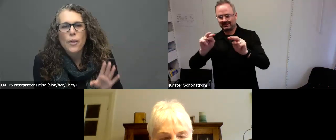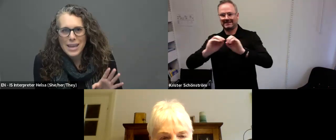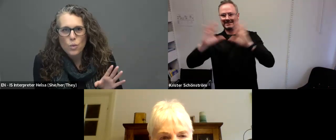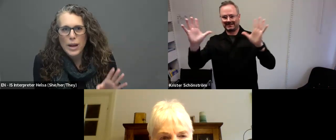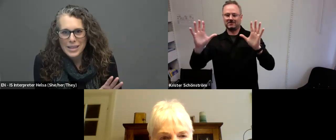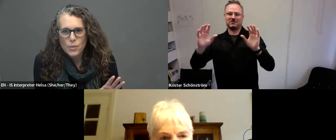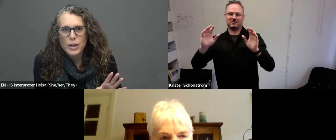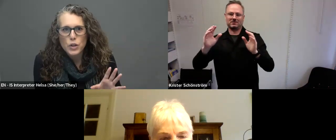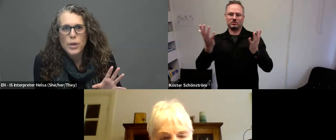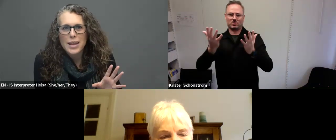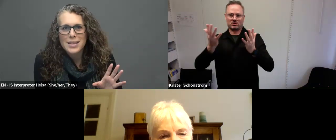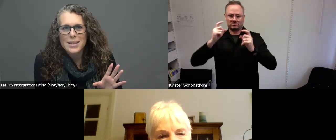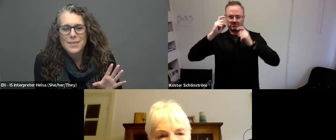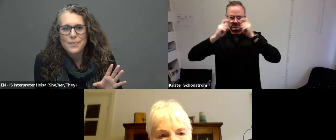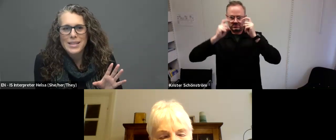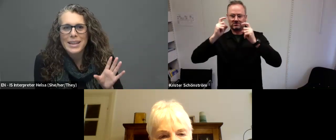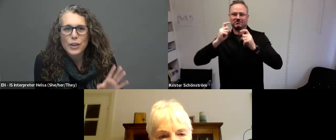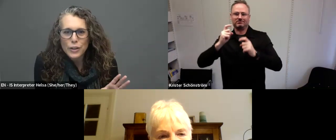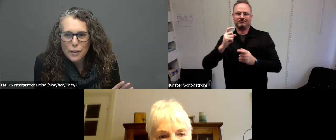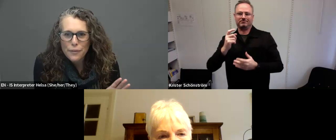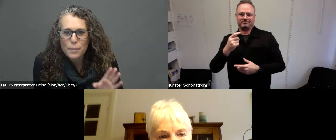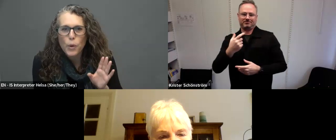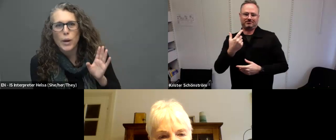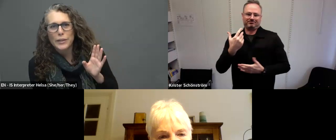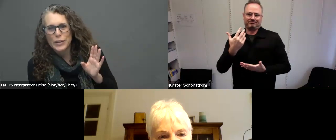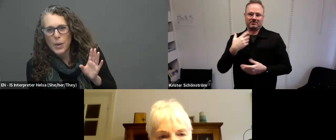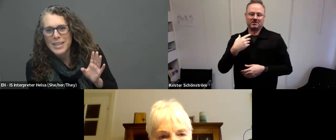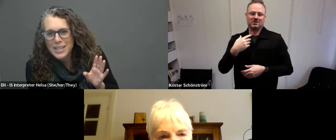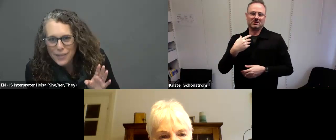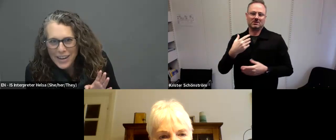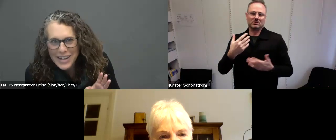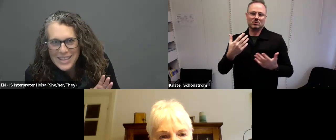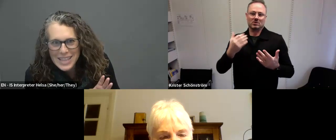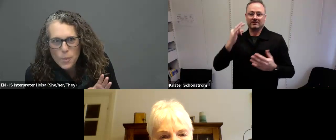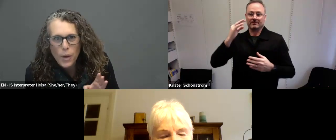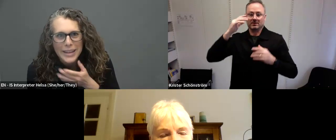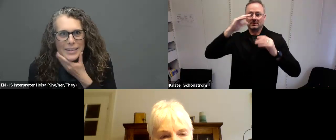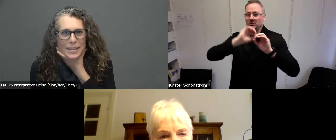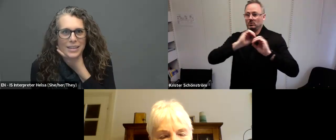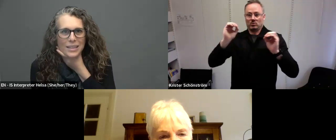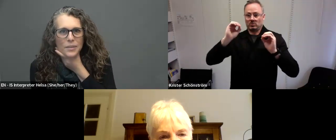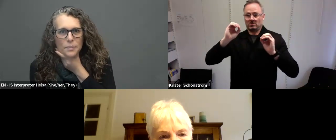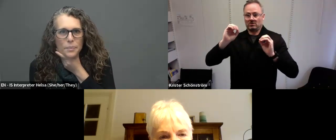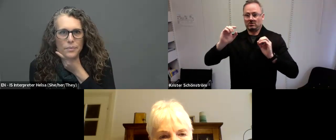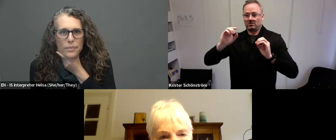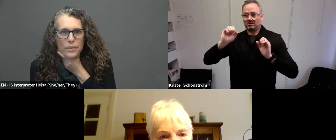how they get rated, right? Is it clear enough for both raters to identify in the same way?